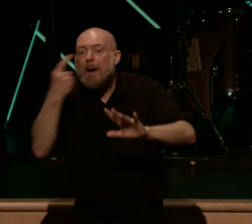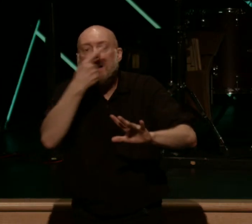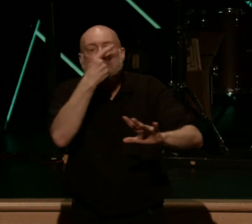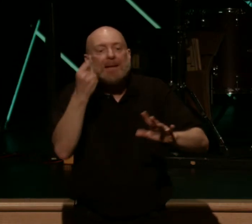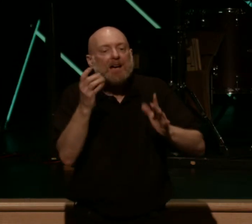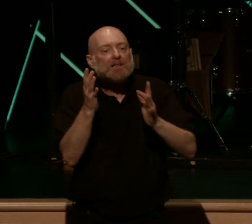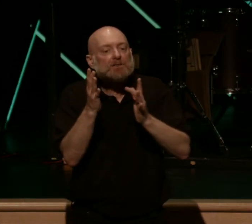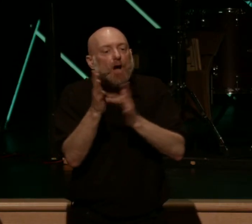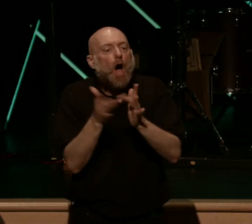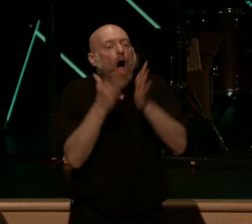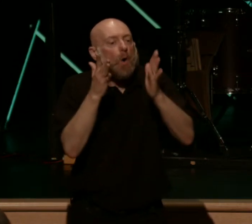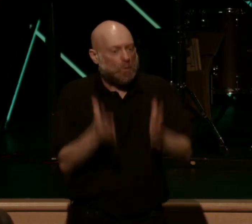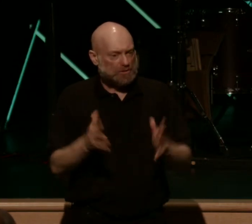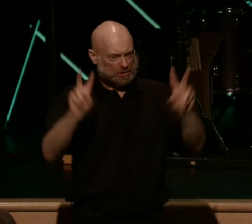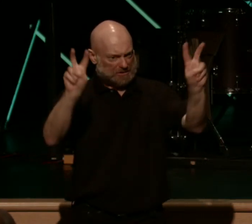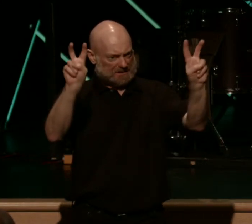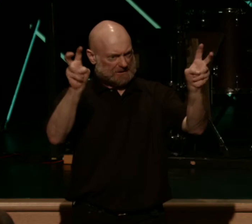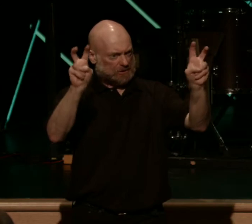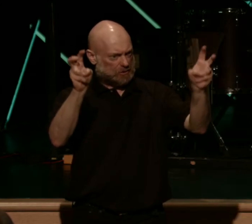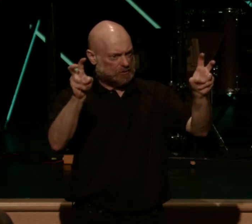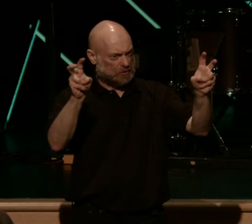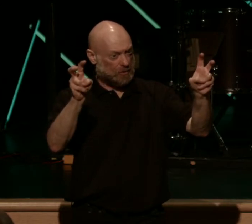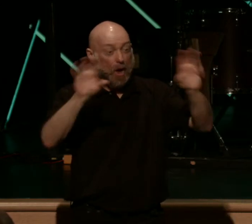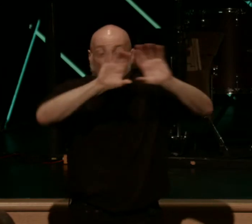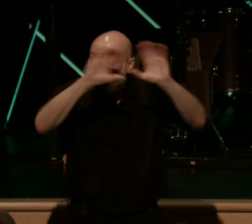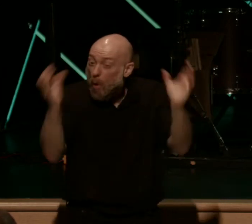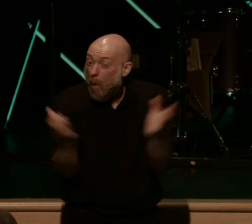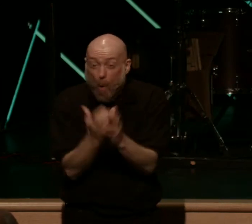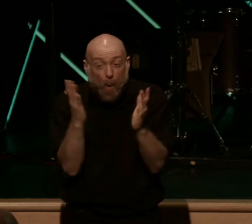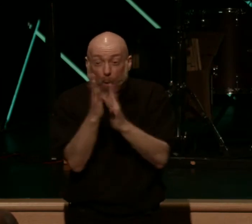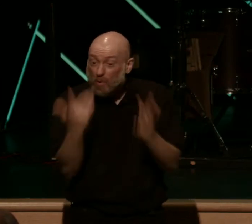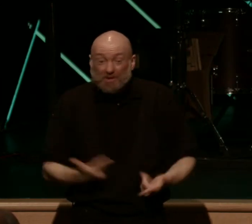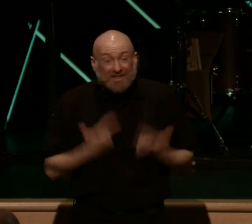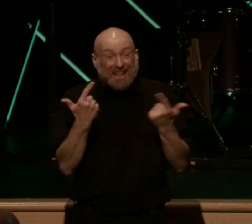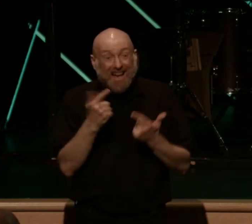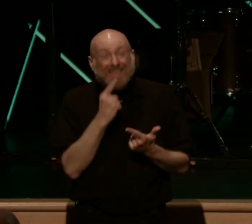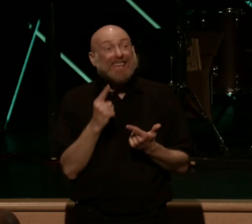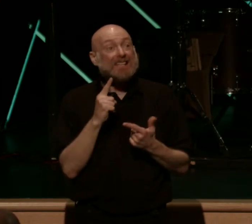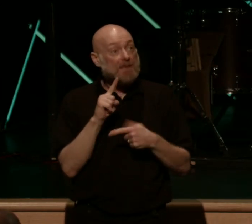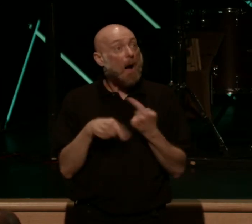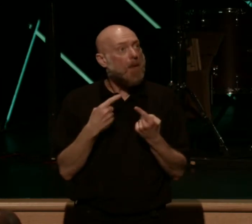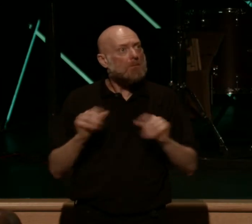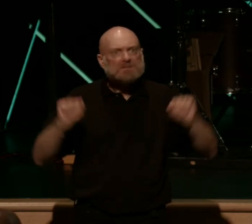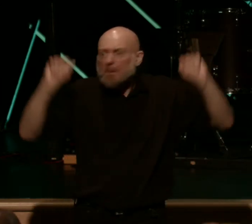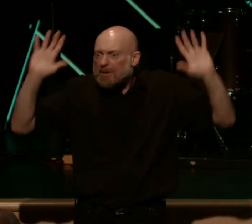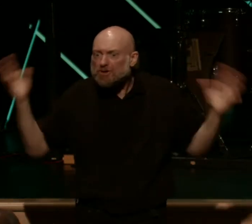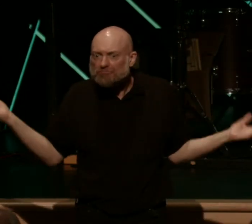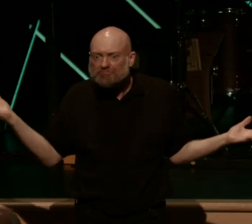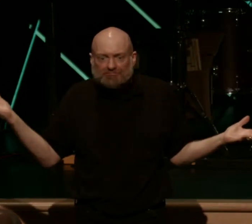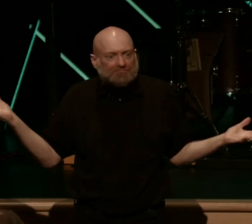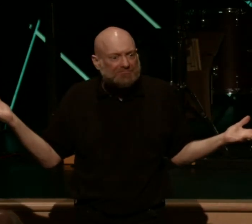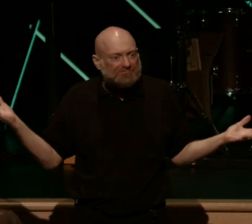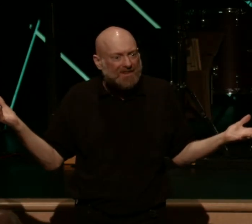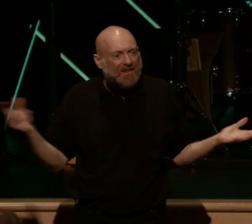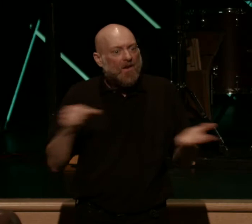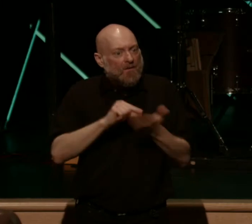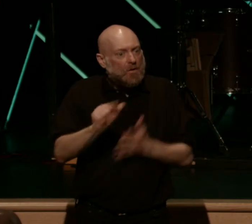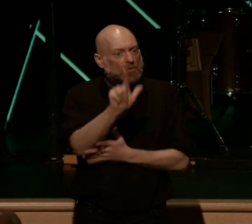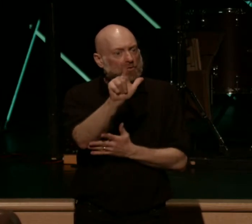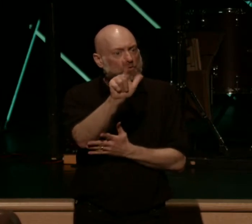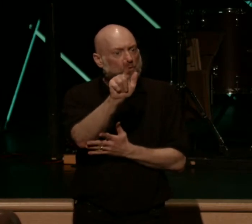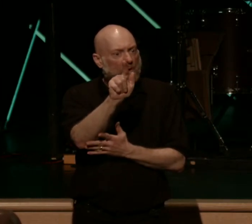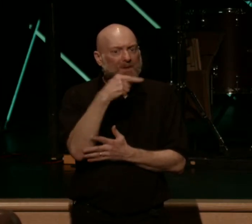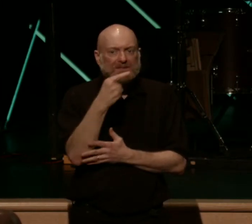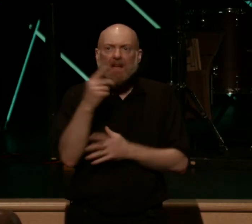Christian life thing. The whole Christian life is a life of submission. Verse 21